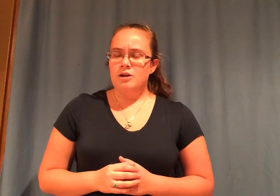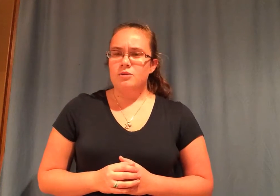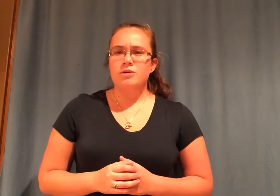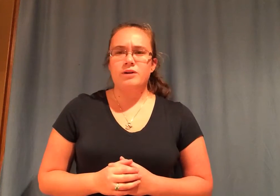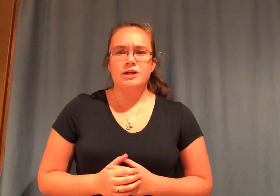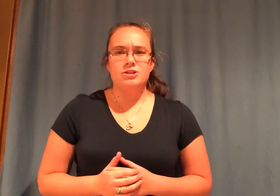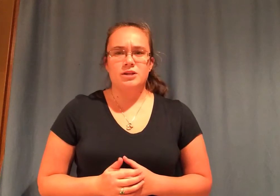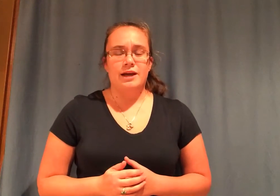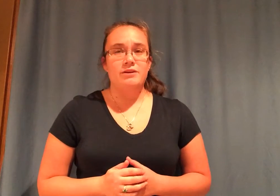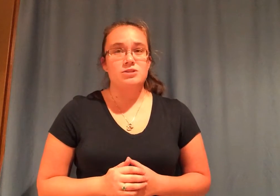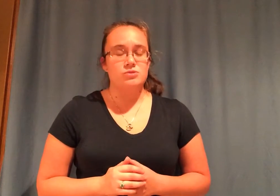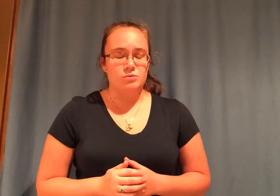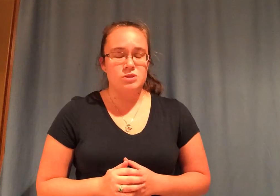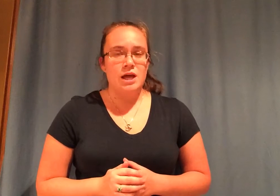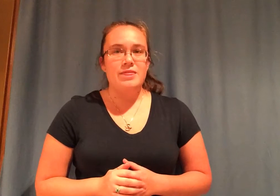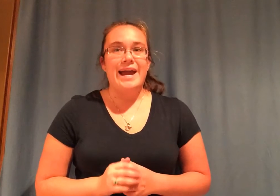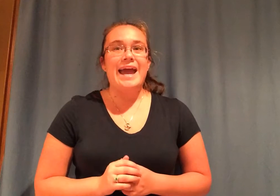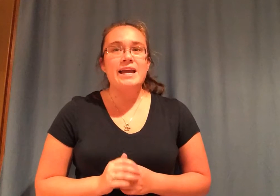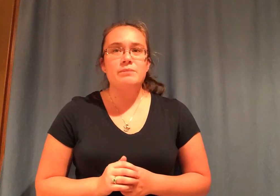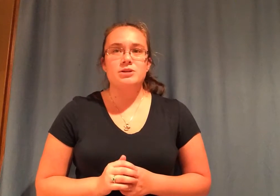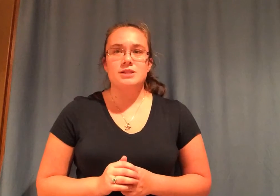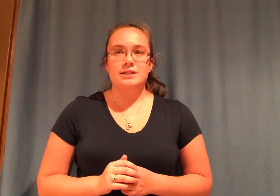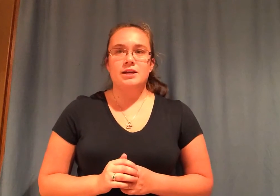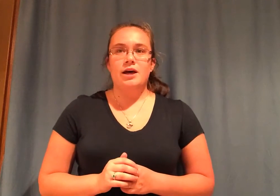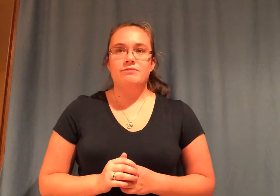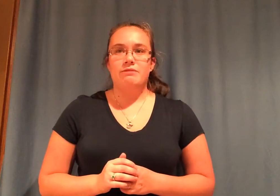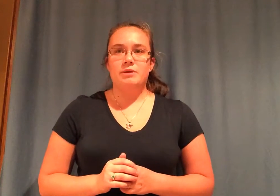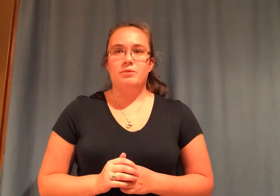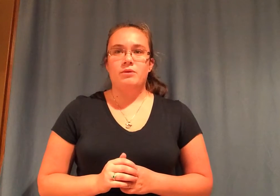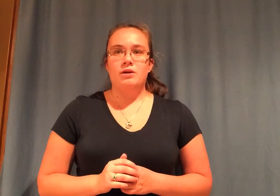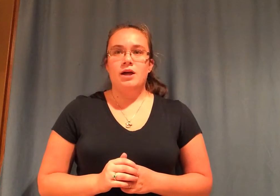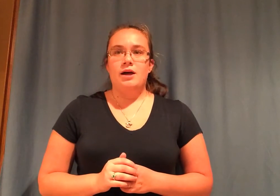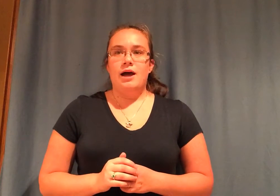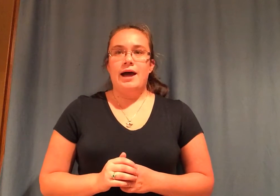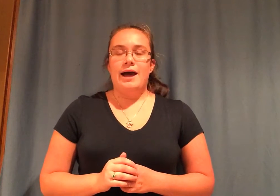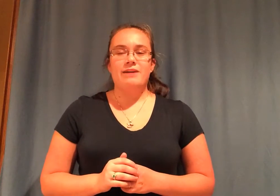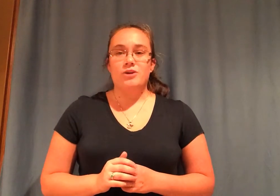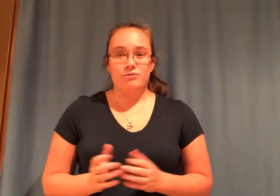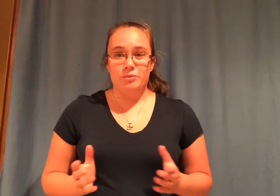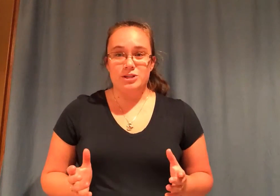The World Federation of the Deaf assumes that 80% of deaf people have had no formal